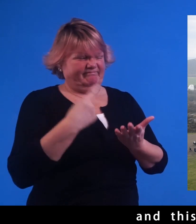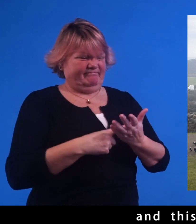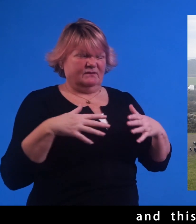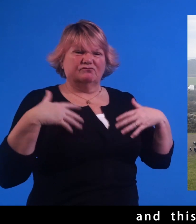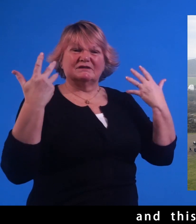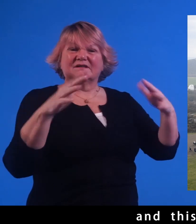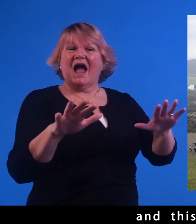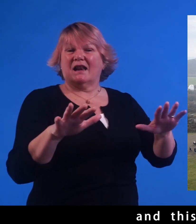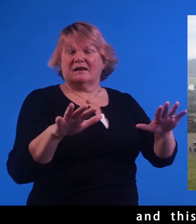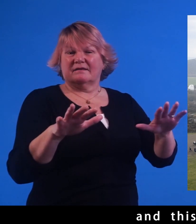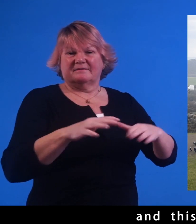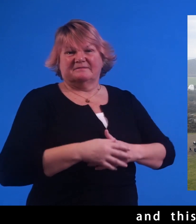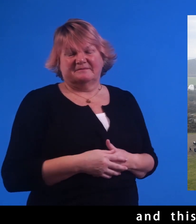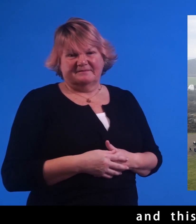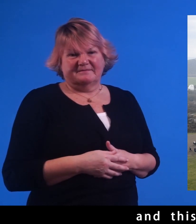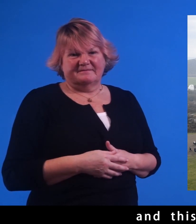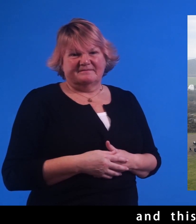have contributed to Smyth's resignation.